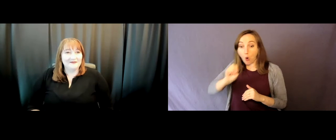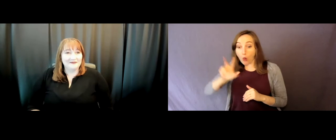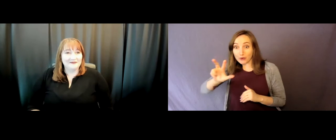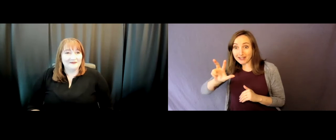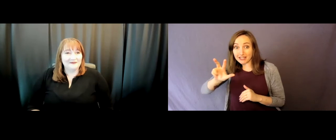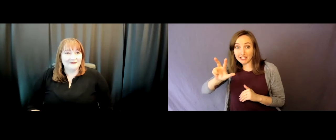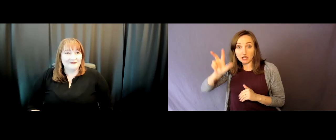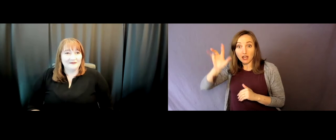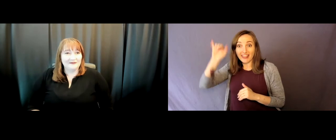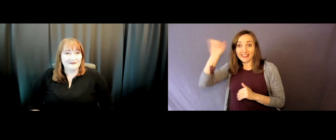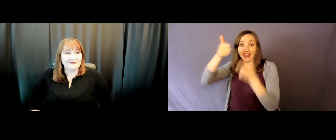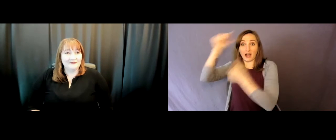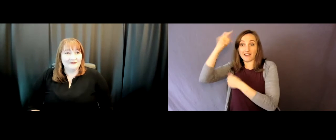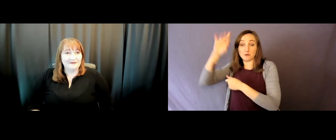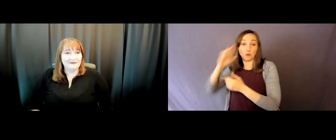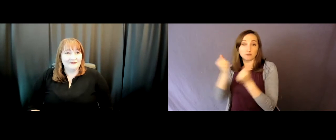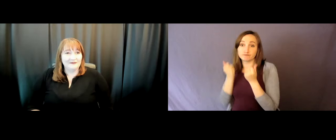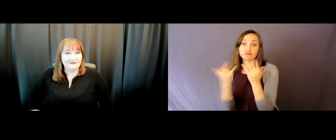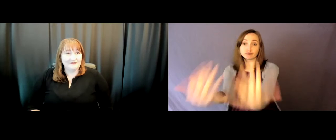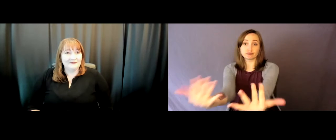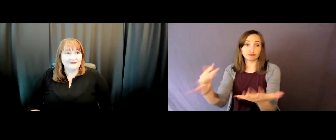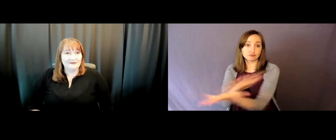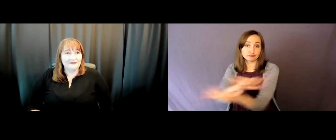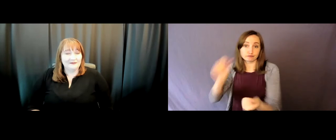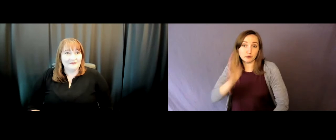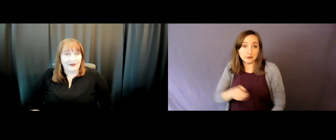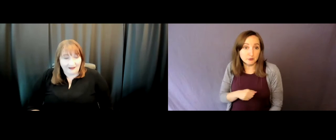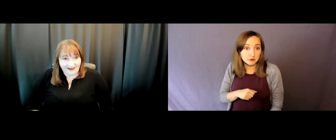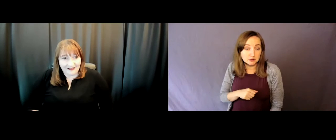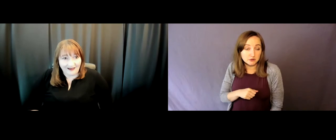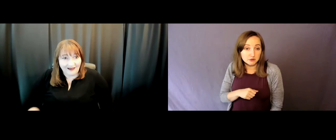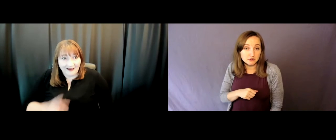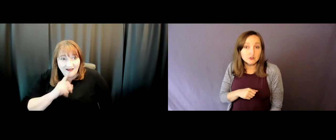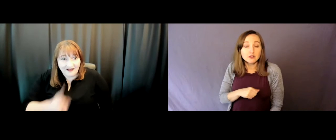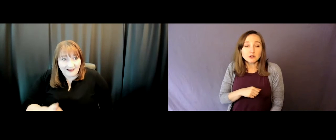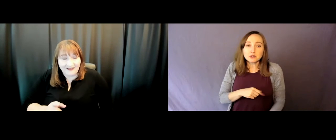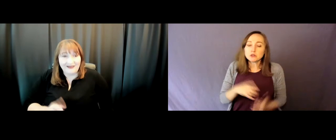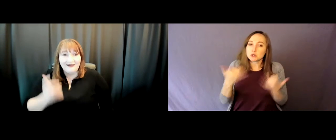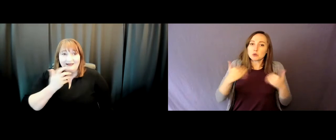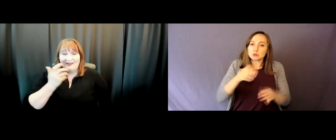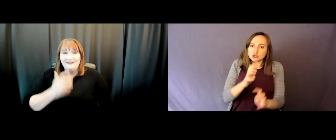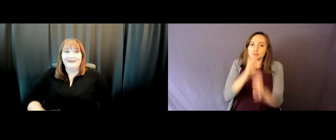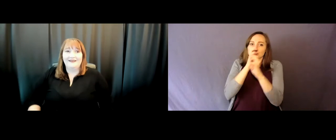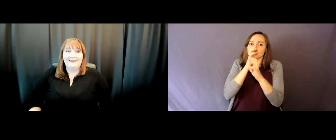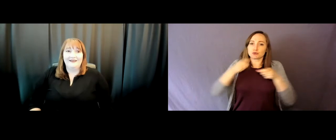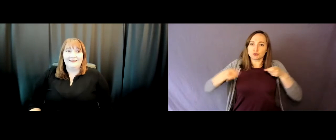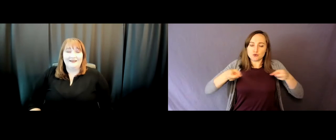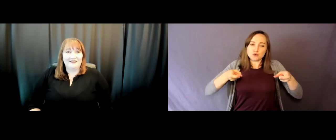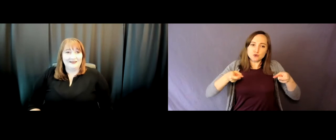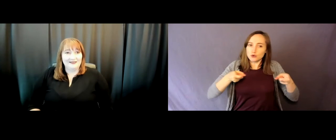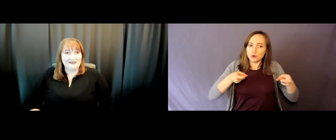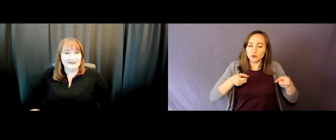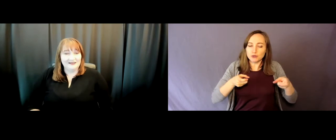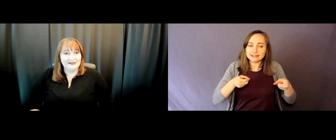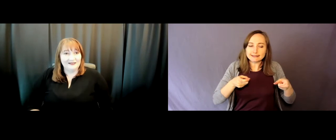they'll burn your whole crop. Oh my goodness. Yeah, and so it's pretty regulated now. You